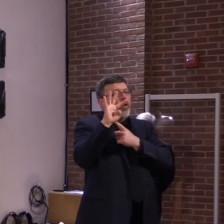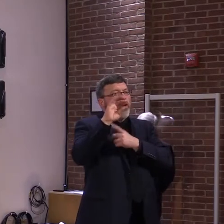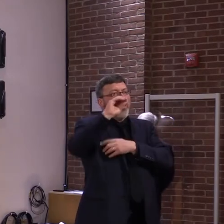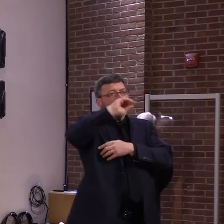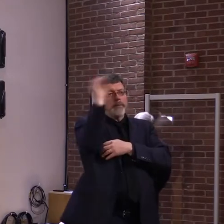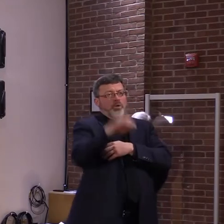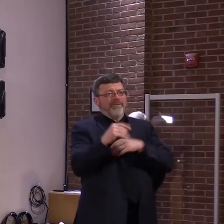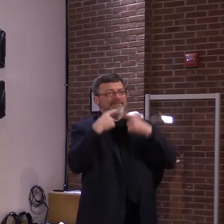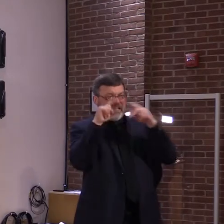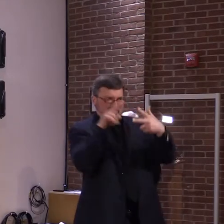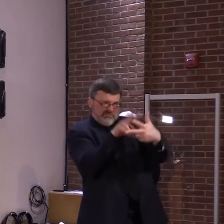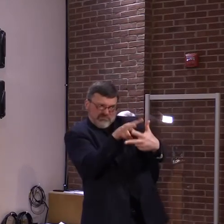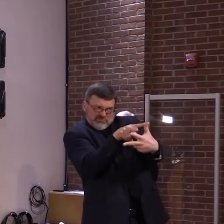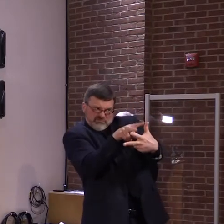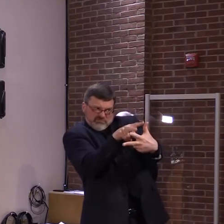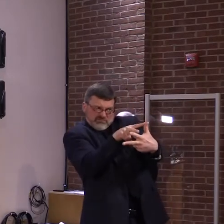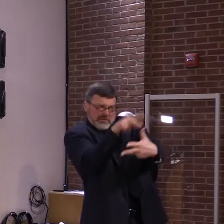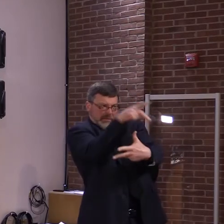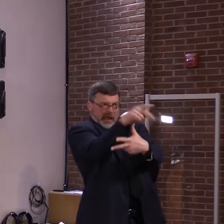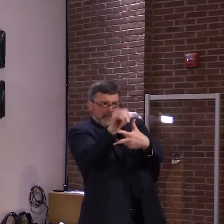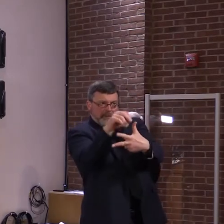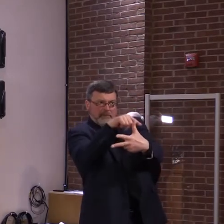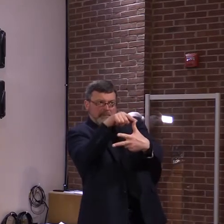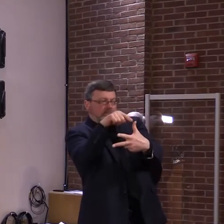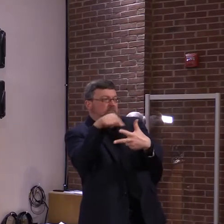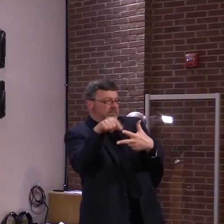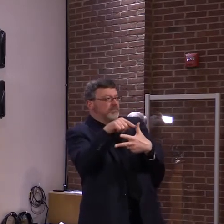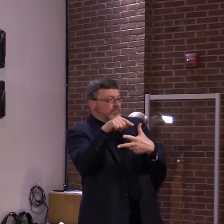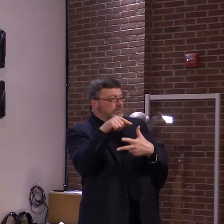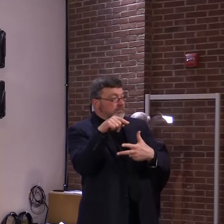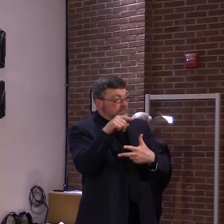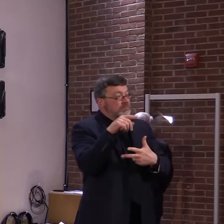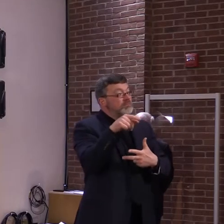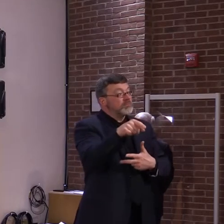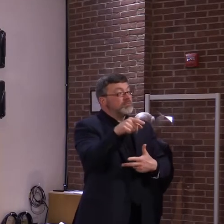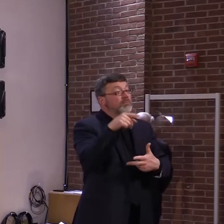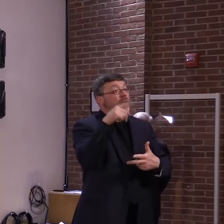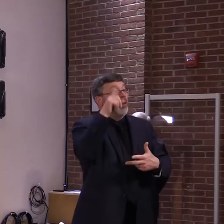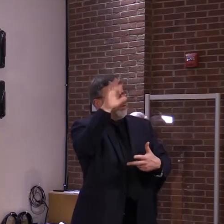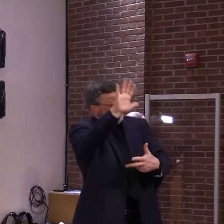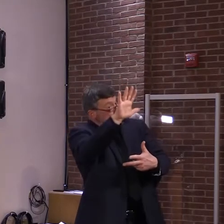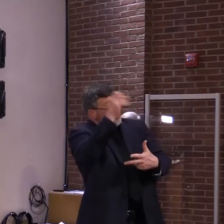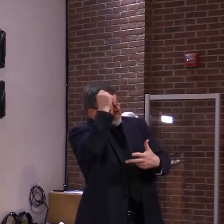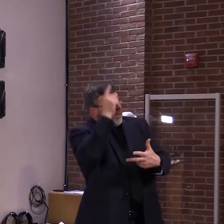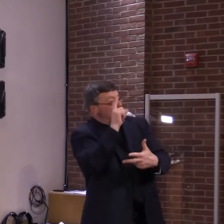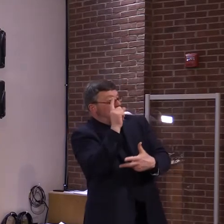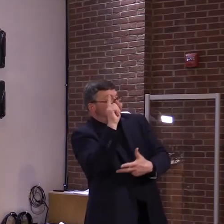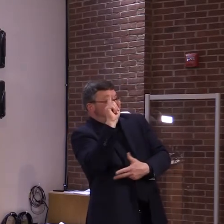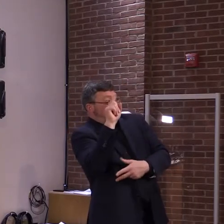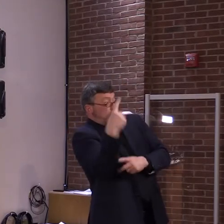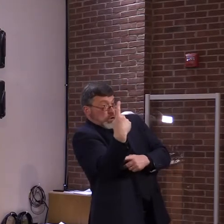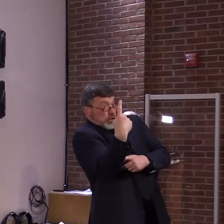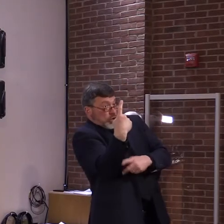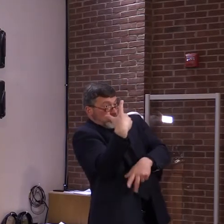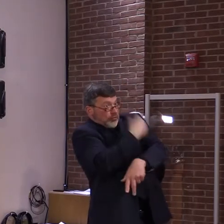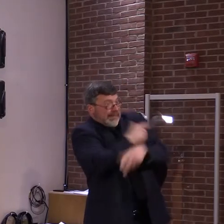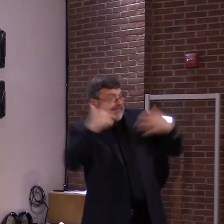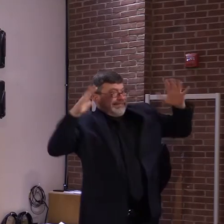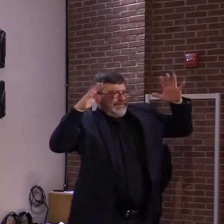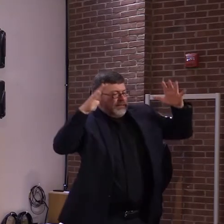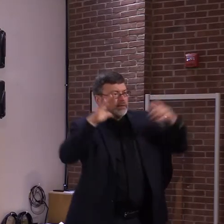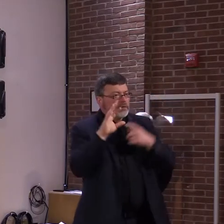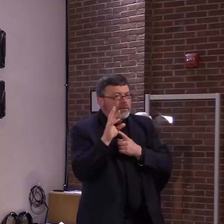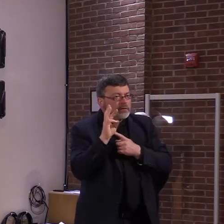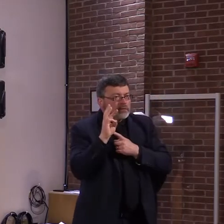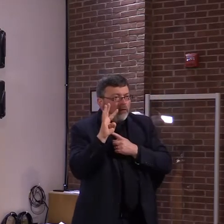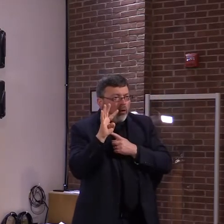encouraging results almost entirely mirror the original large study data that got the vaccines approved in the